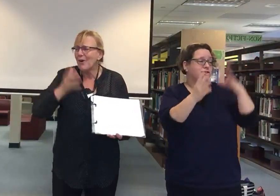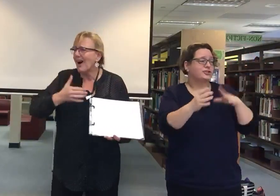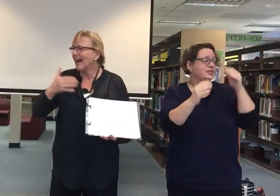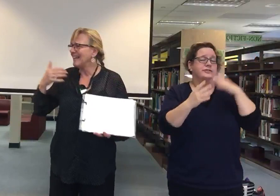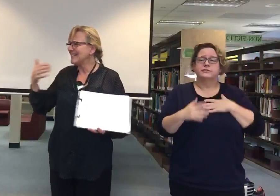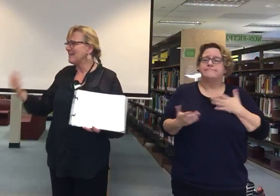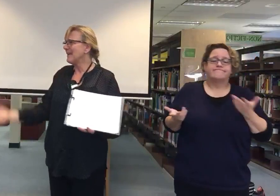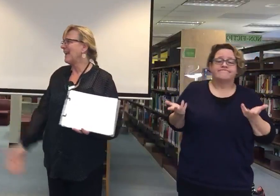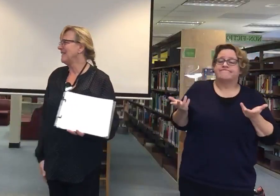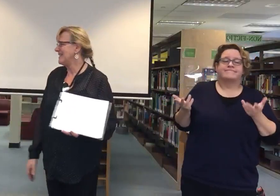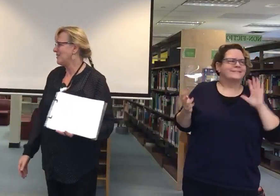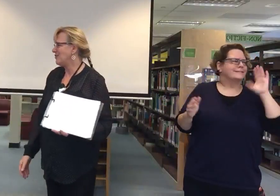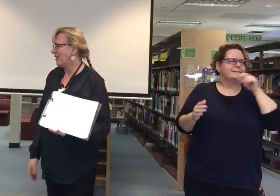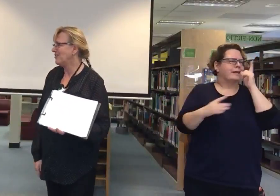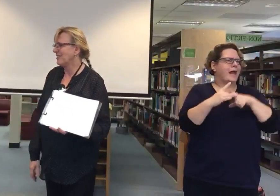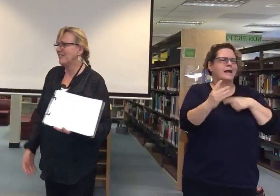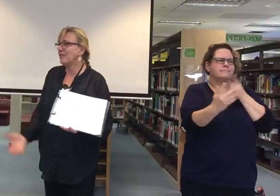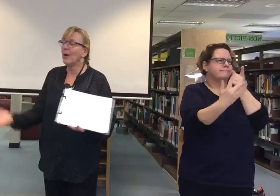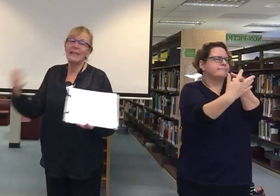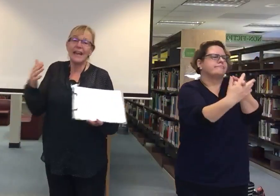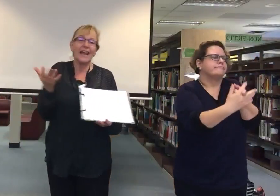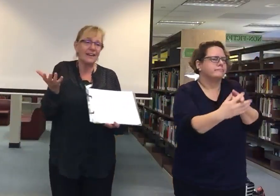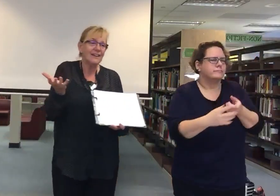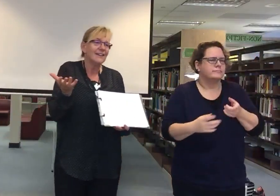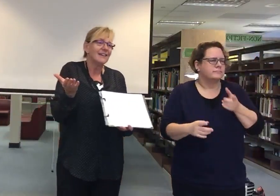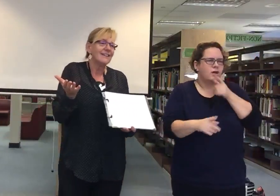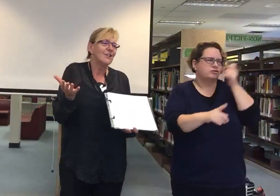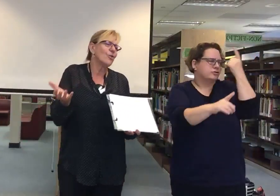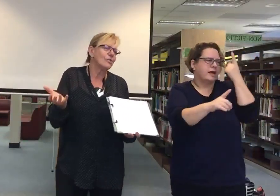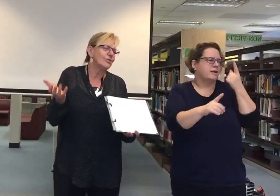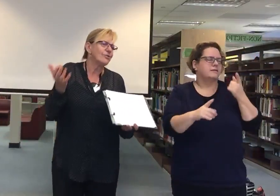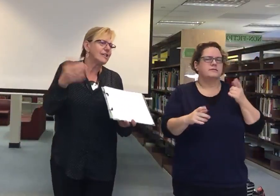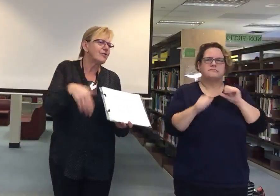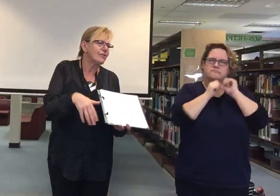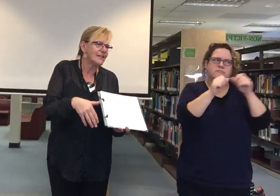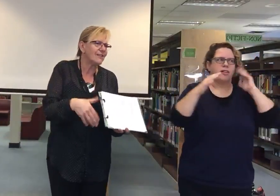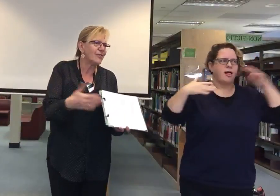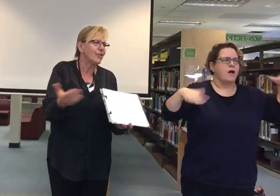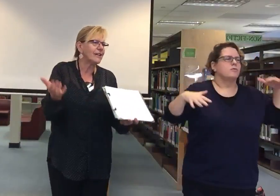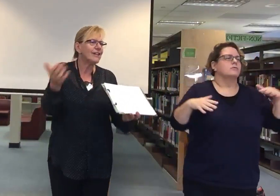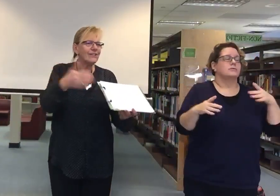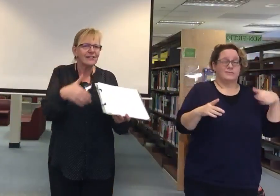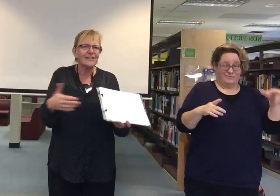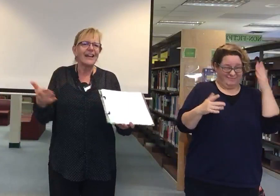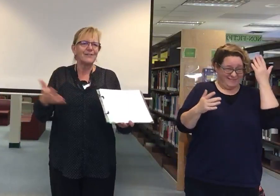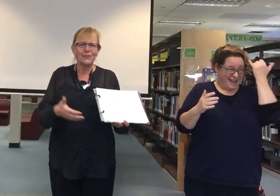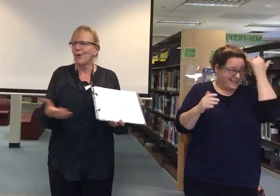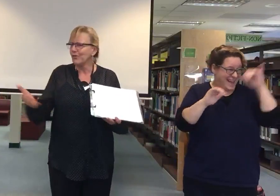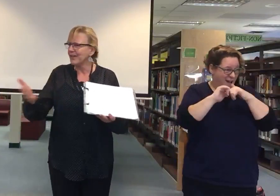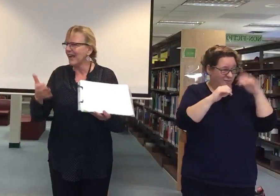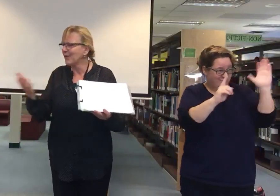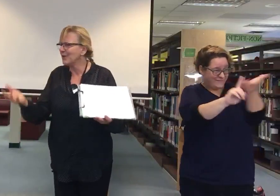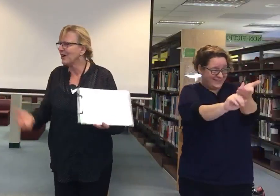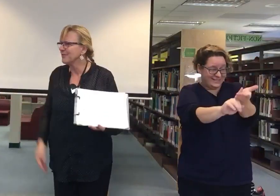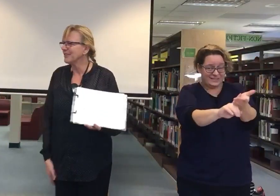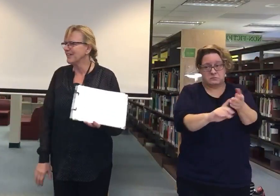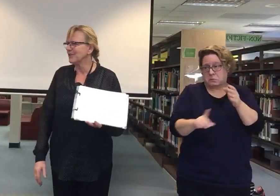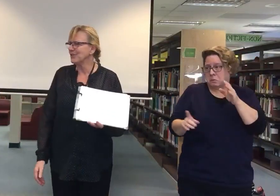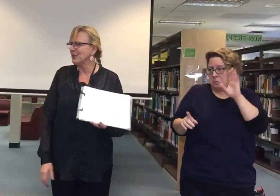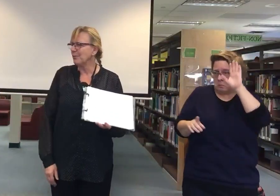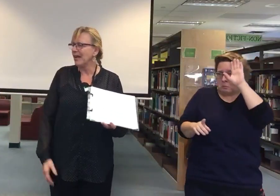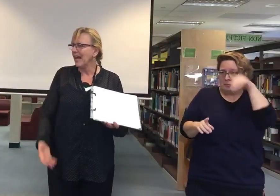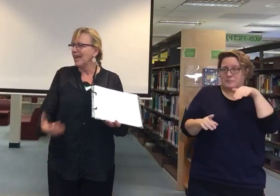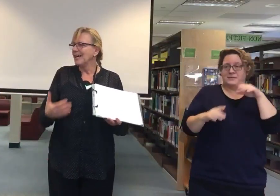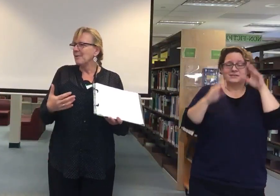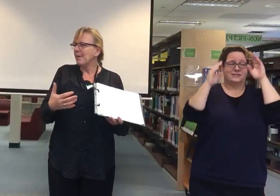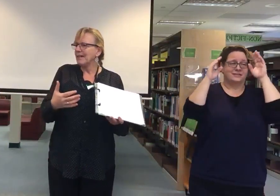way too high. Does anybody have any suggestions? And your teacher of the deaf and hard of hearing is kind of involved in that whole conversation